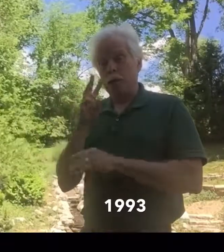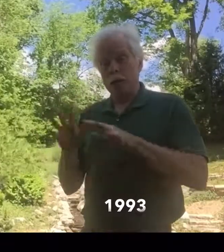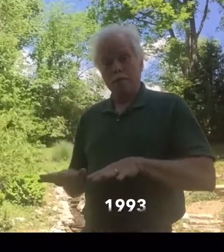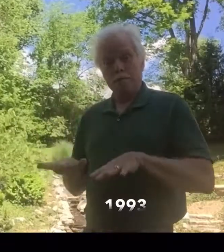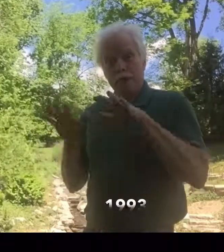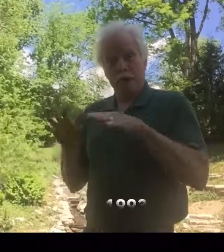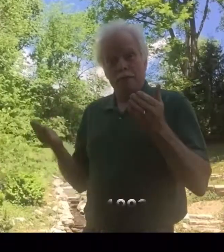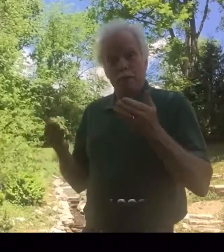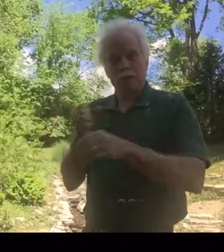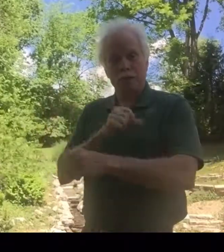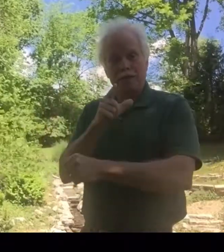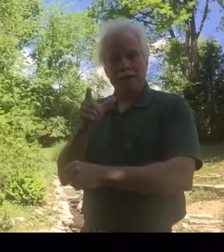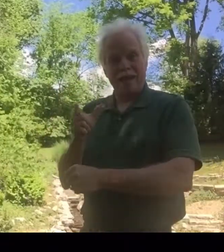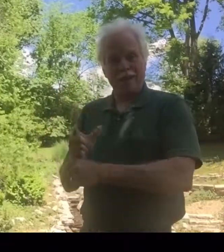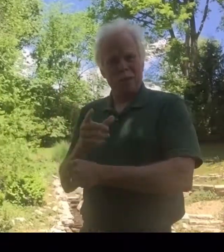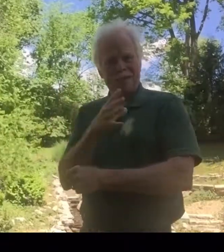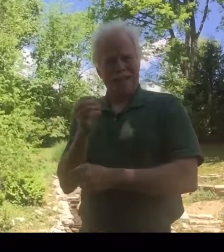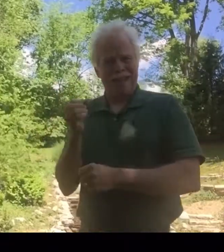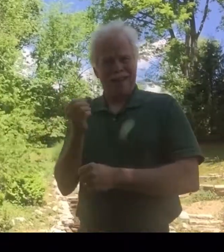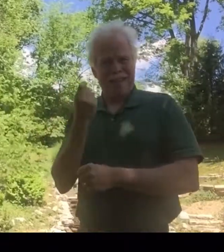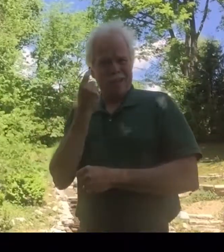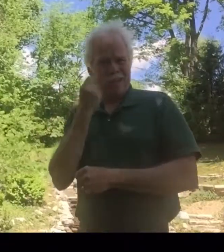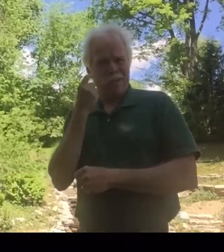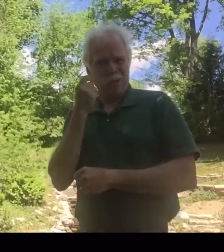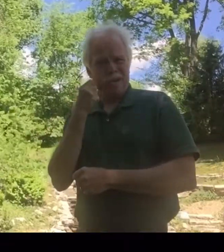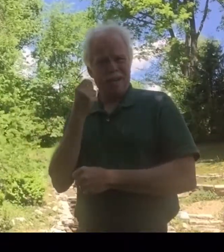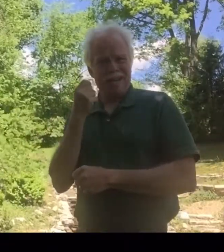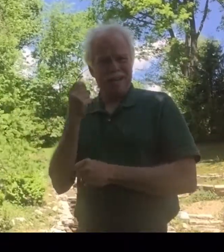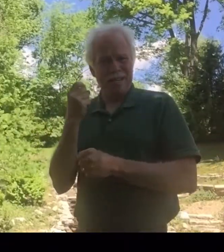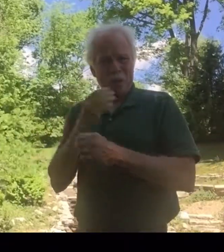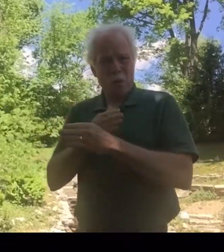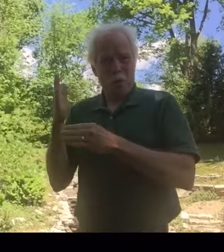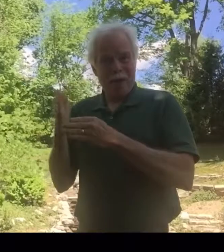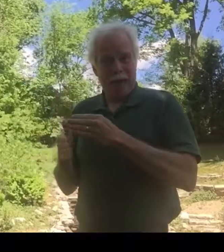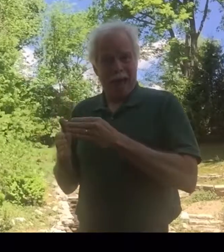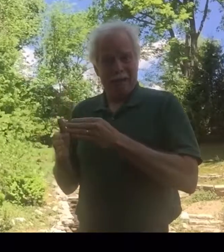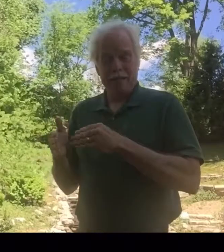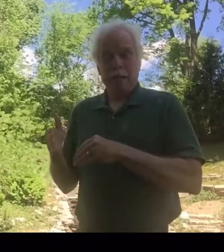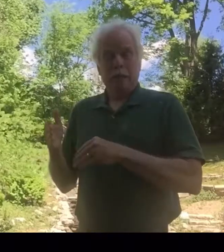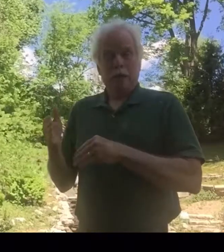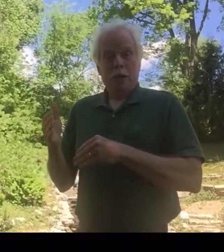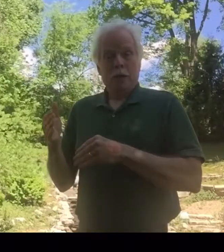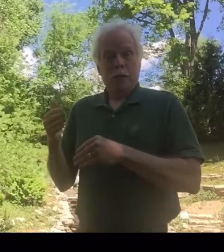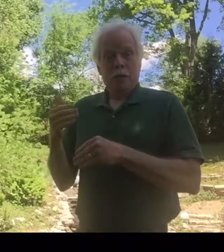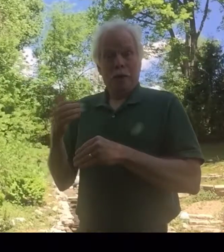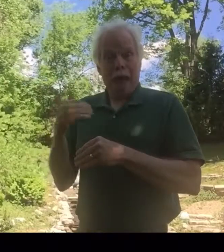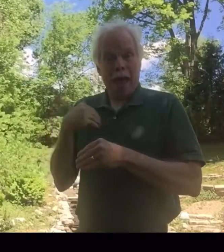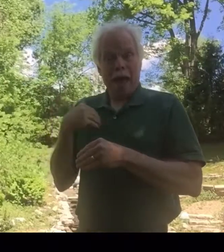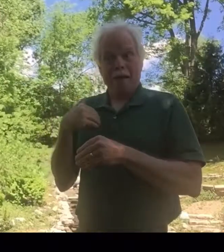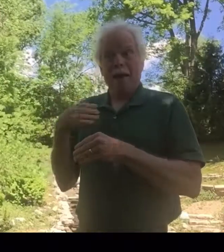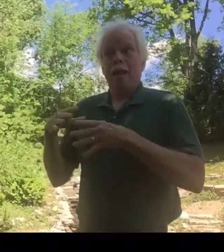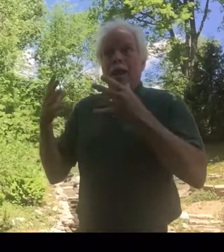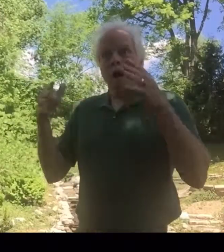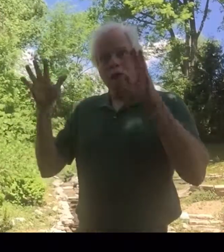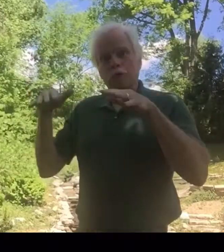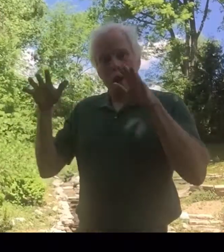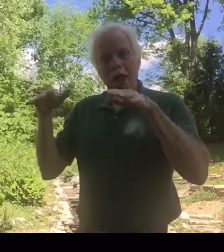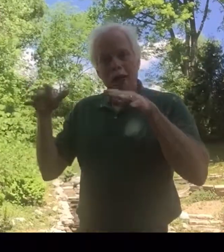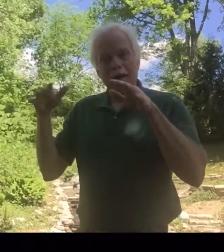1993 flood that was here in St. Louis. And this recent weekend, we had a lot of rain,